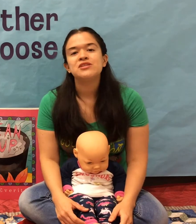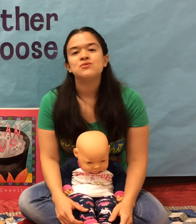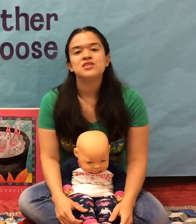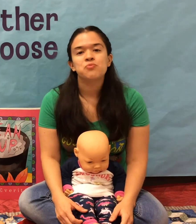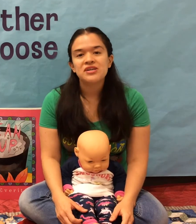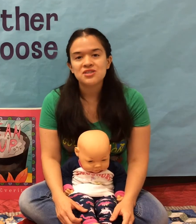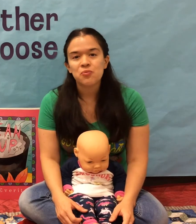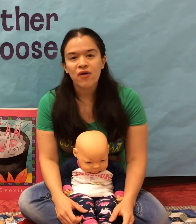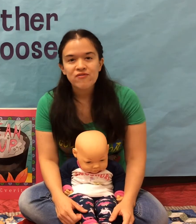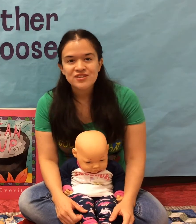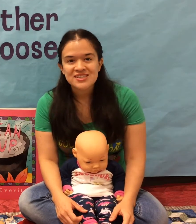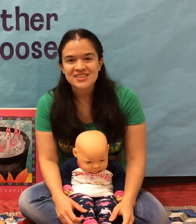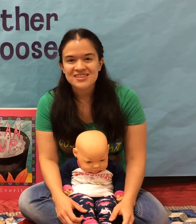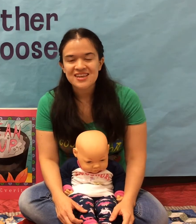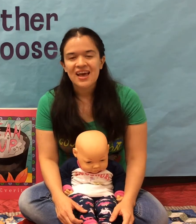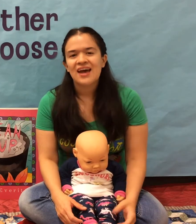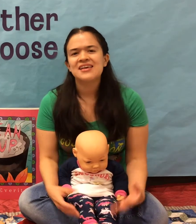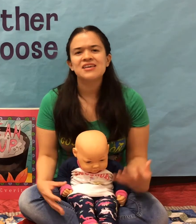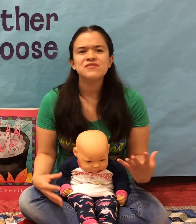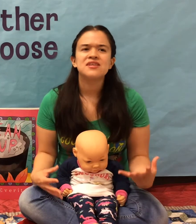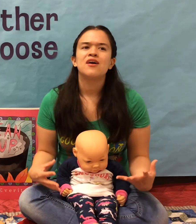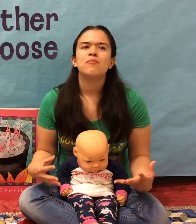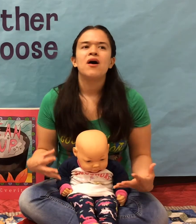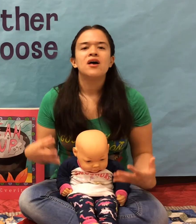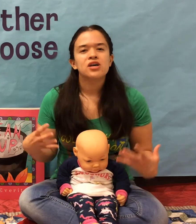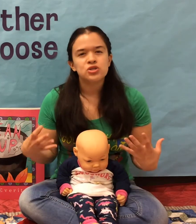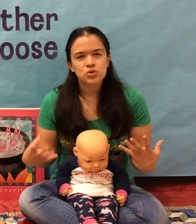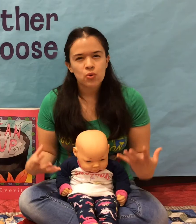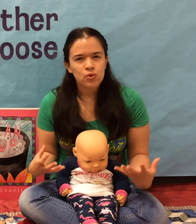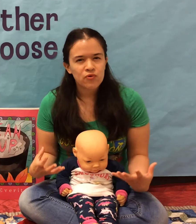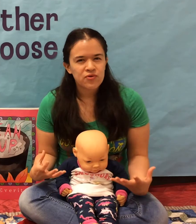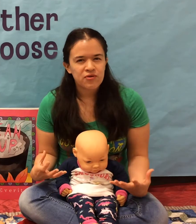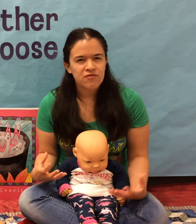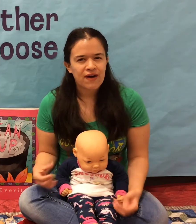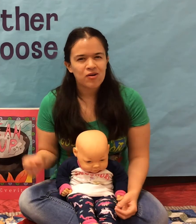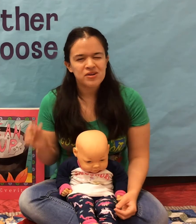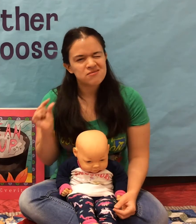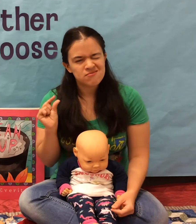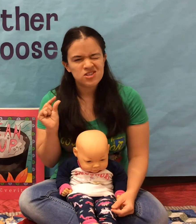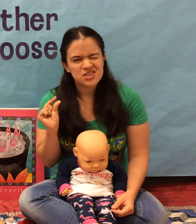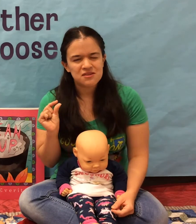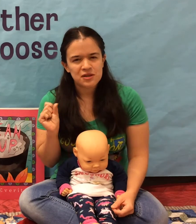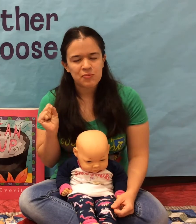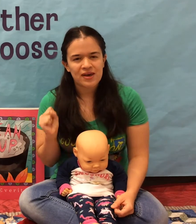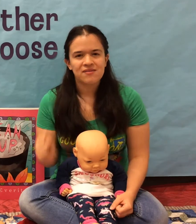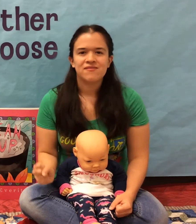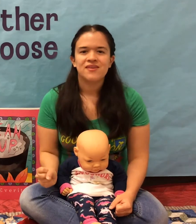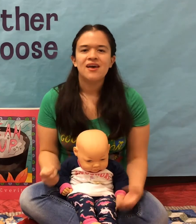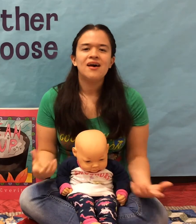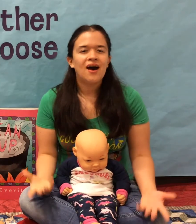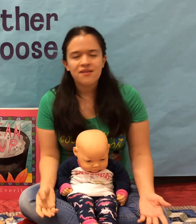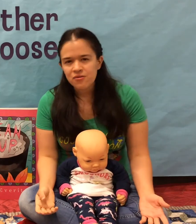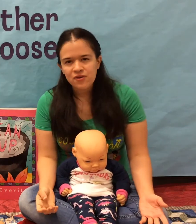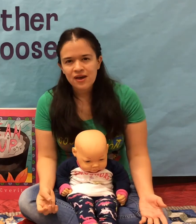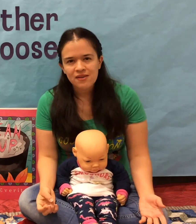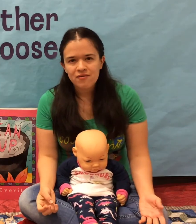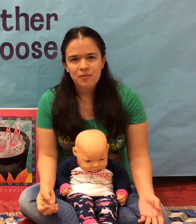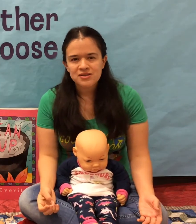to express their preferences and gives them control over their environment just a little bit. Another thing I love about